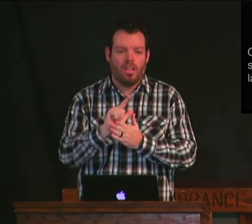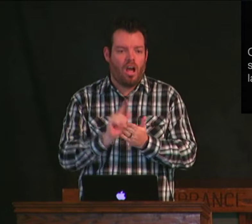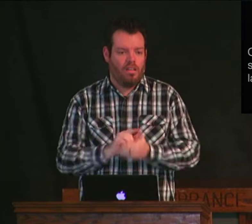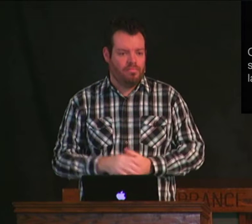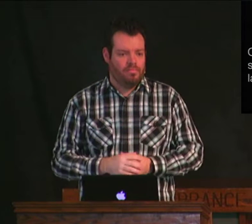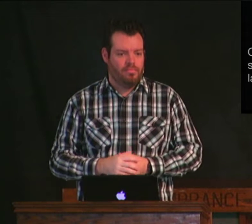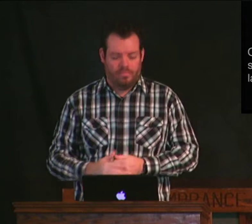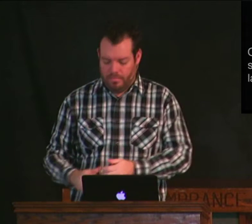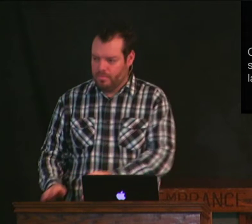law.